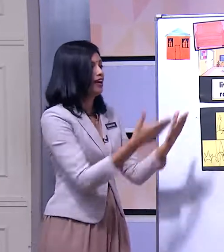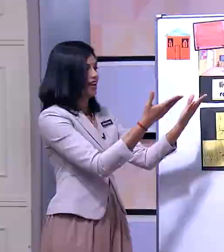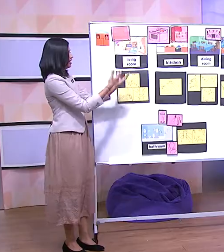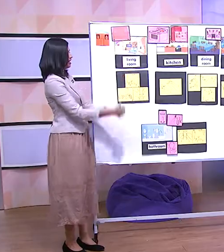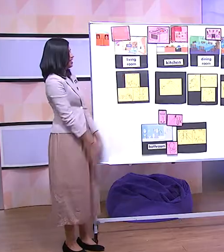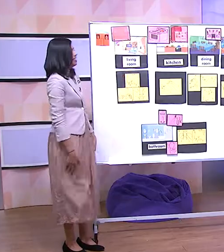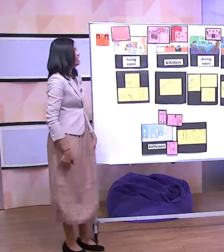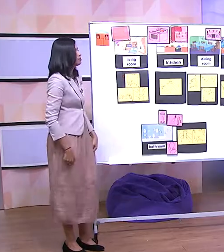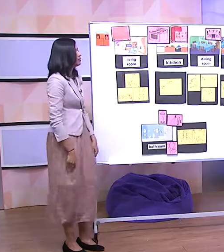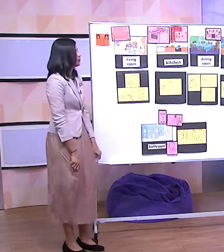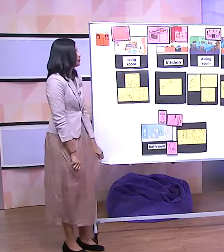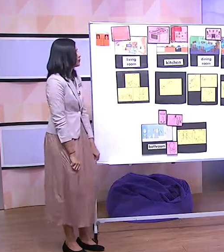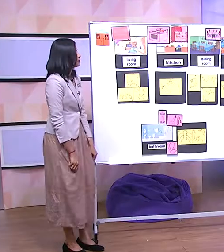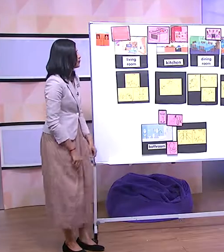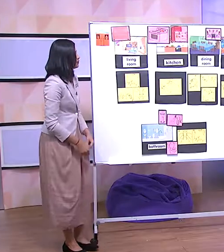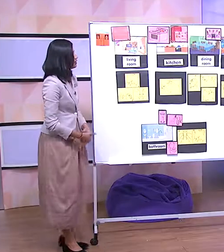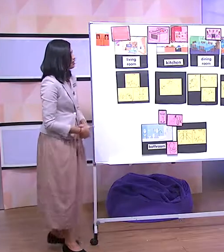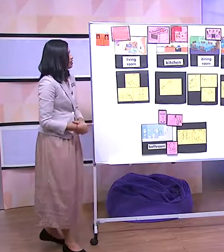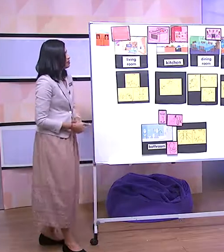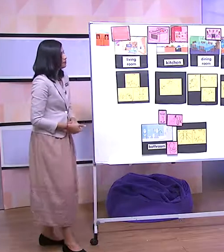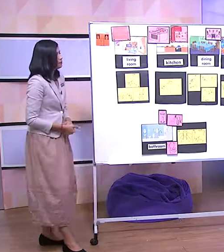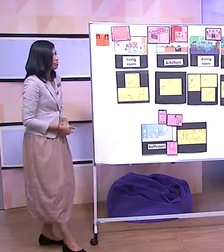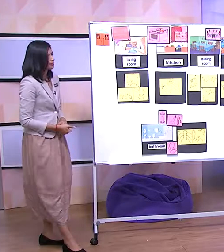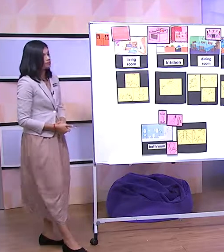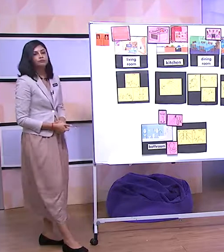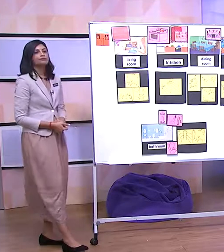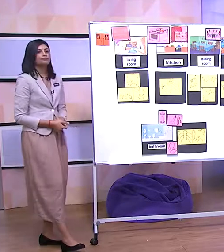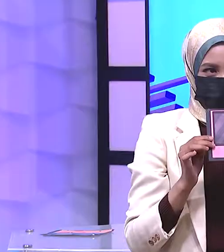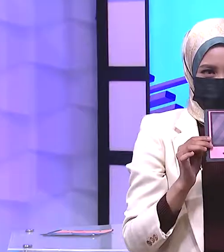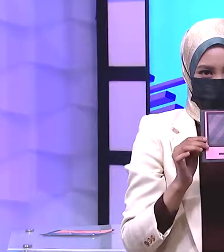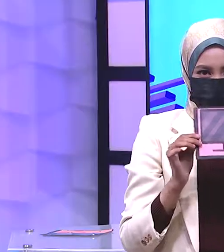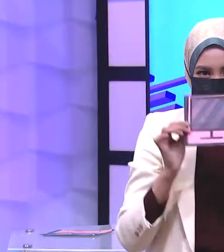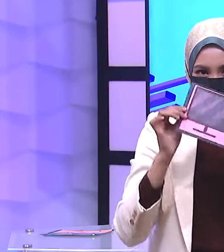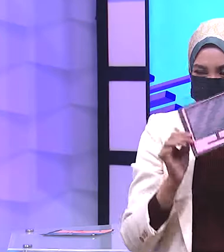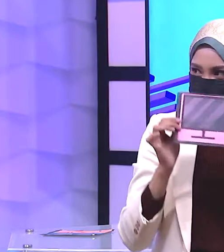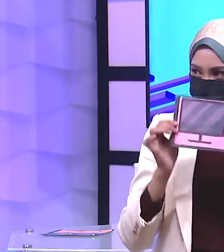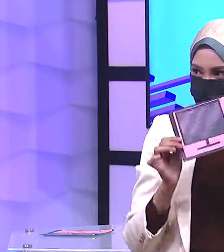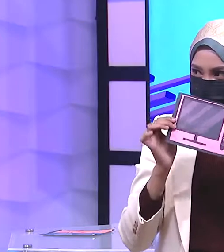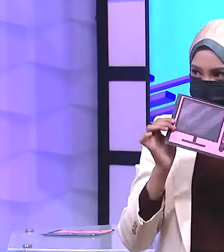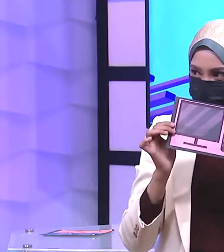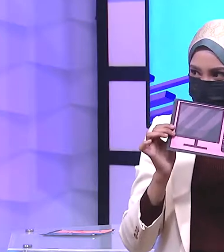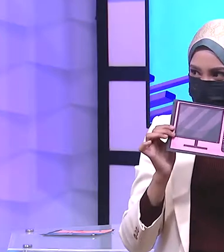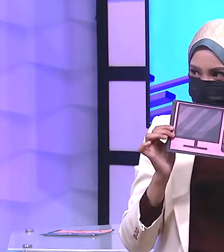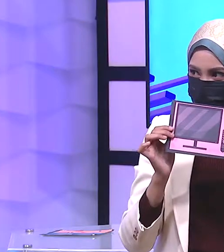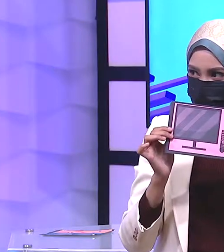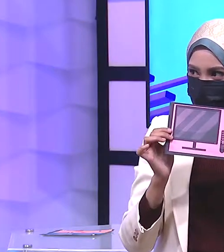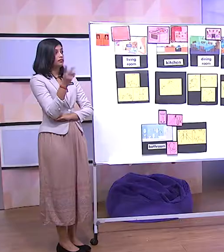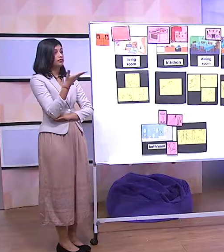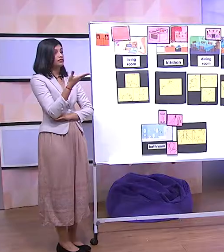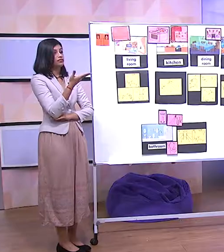right. Okay. The next picture. The next picture is television. Television? Mm-hmm. They